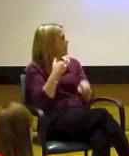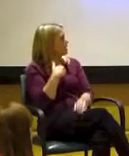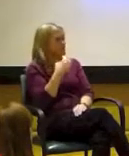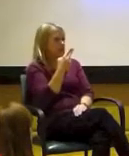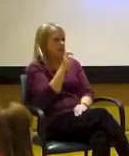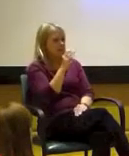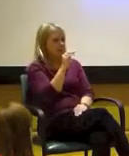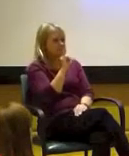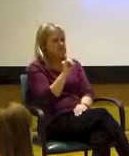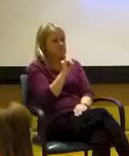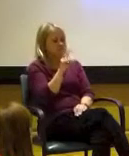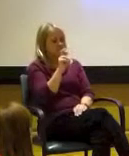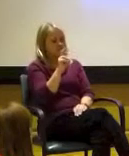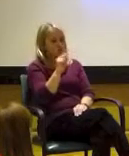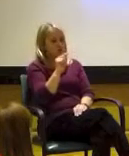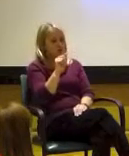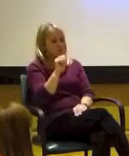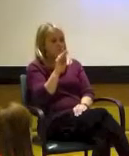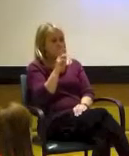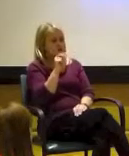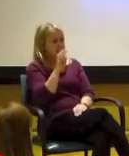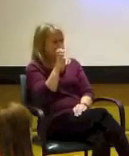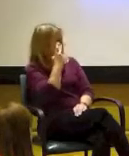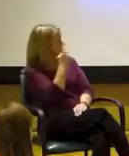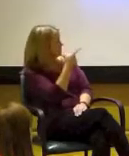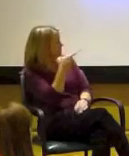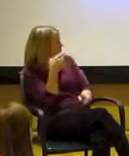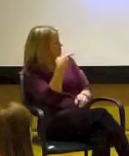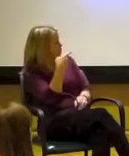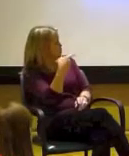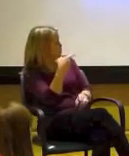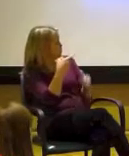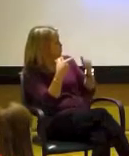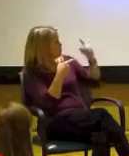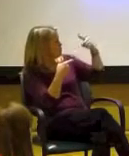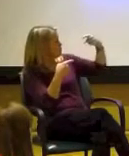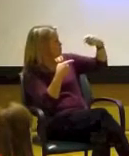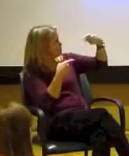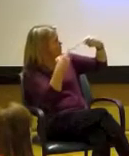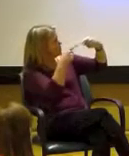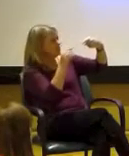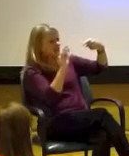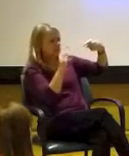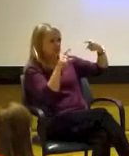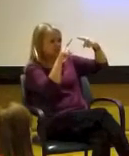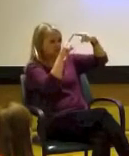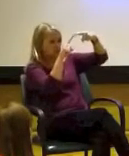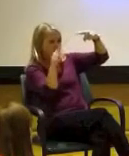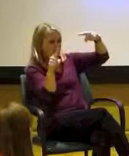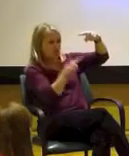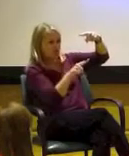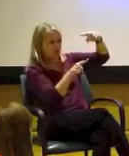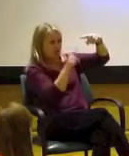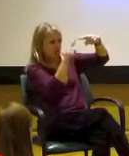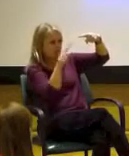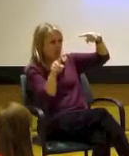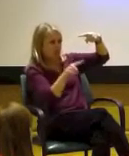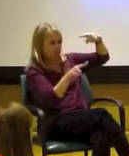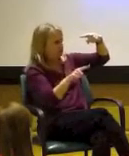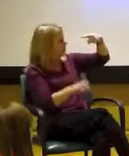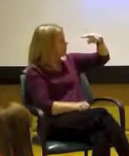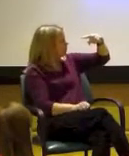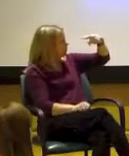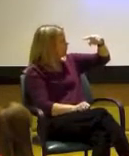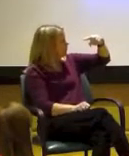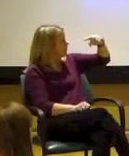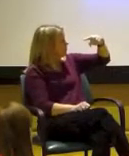hemivertebrae. You can see where that upper arrow is. There's kind of a triangular shaped vertebrae. And